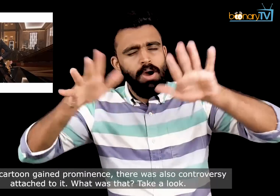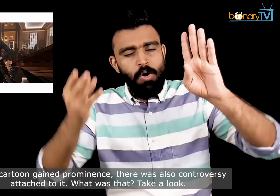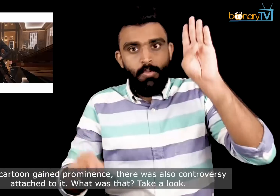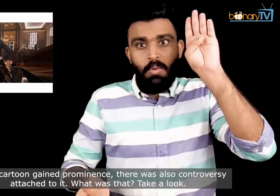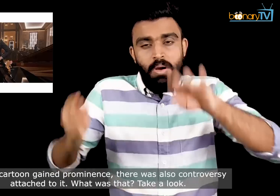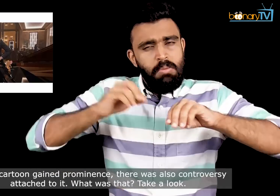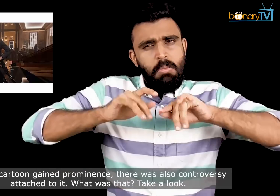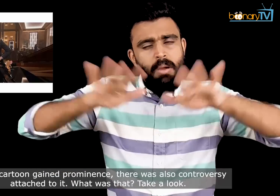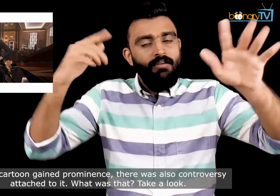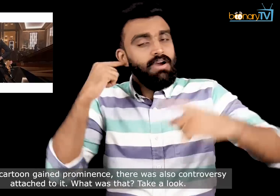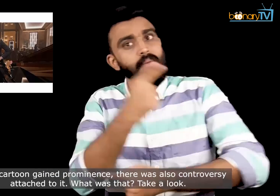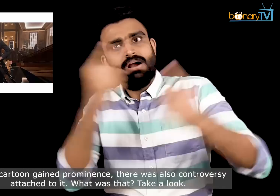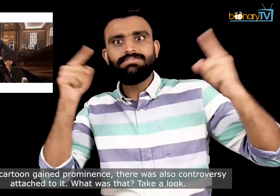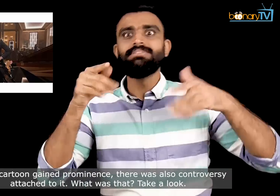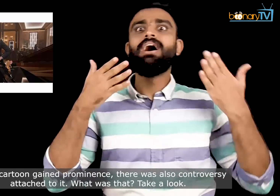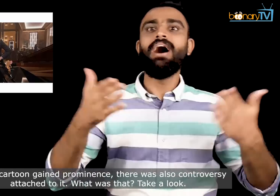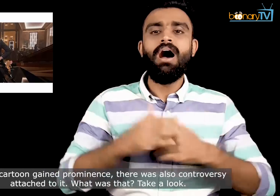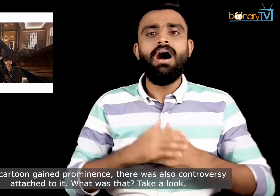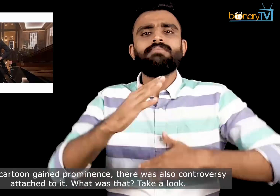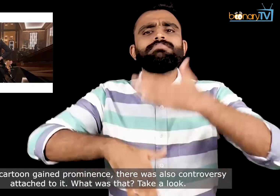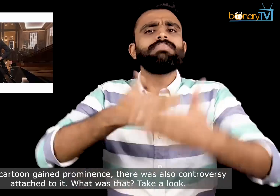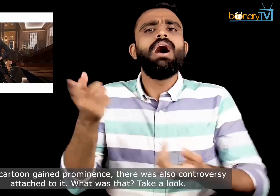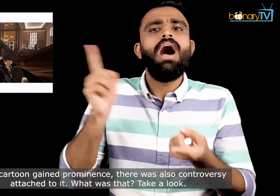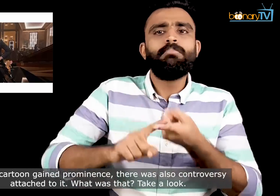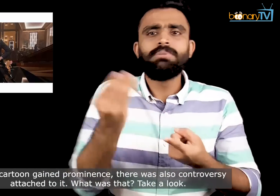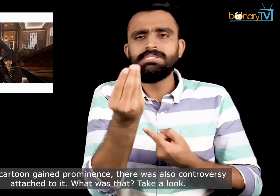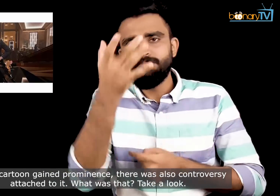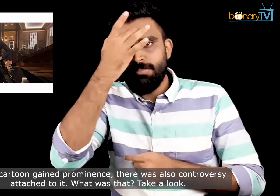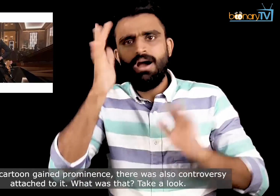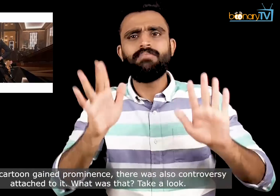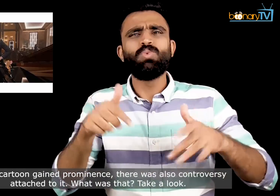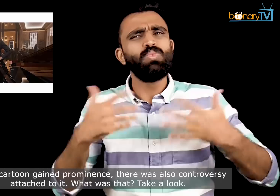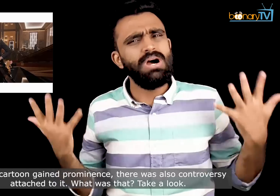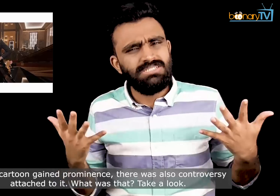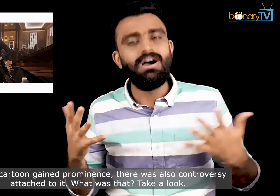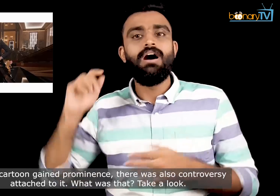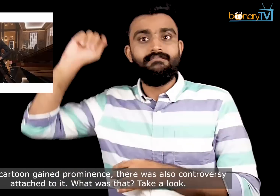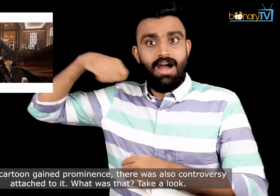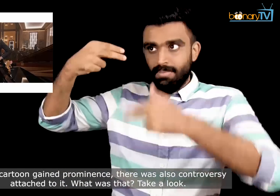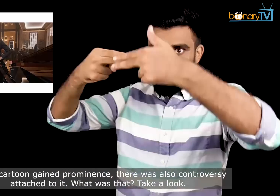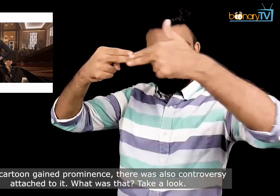cartoon gained prominence, there was also controversy attached to it. What was